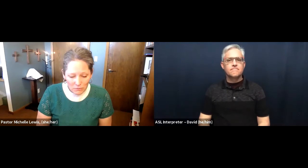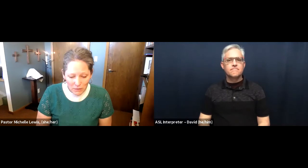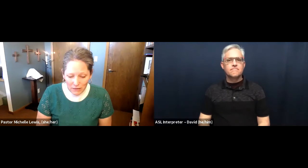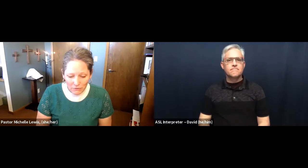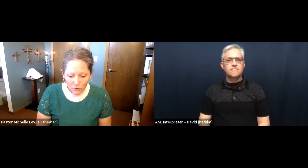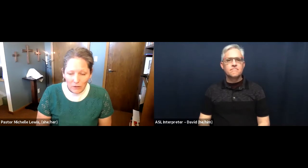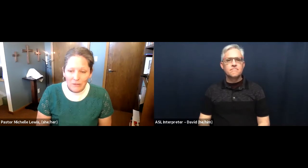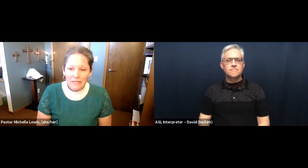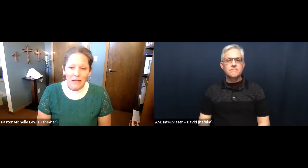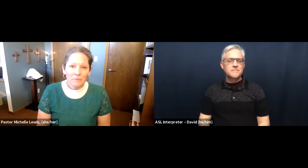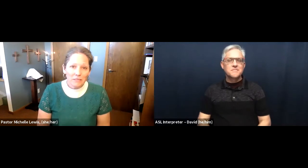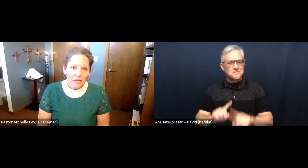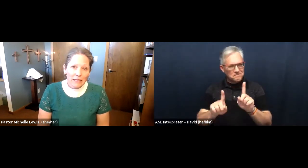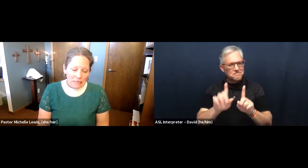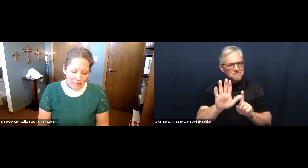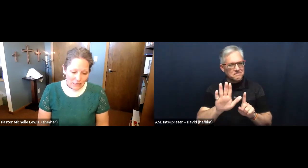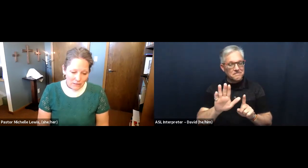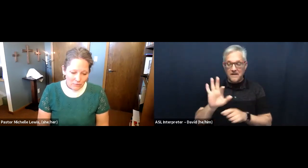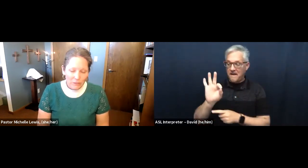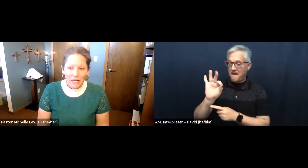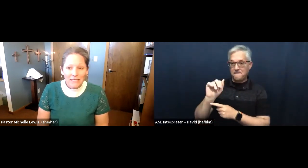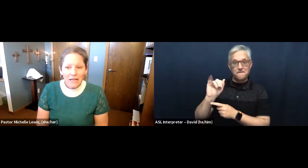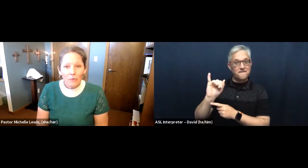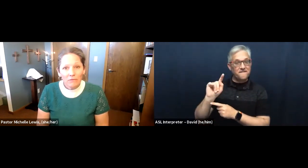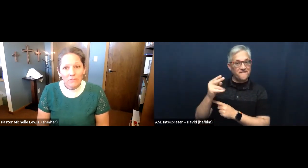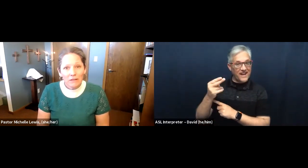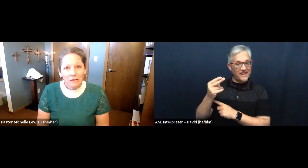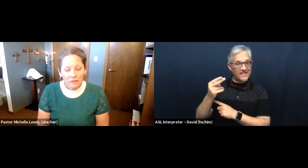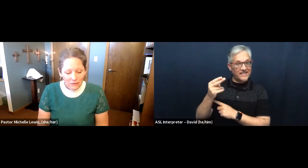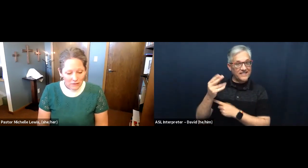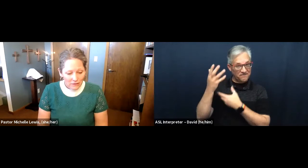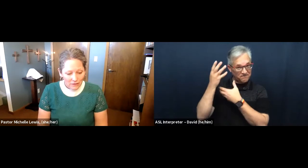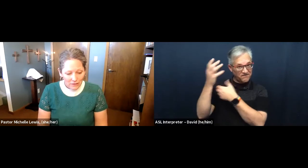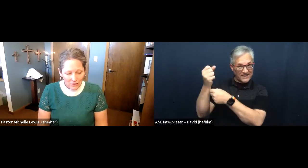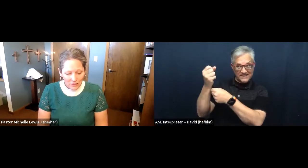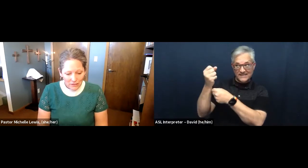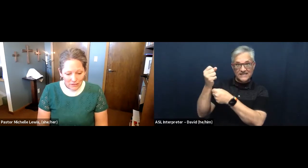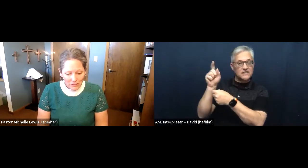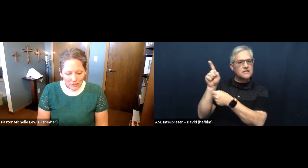our faith was made for times like this, when that's how we feel.